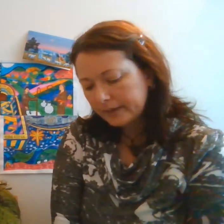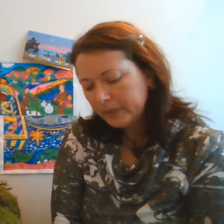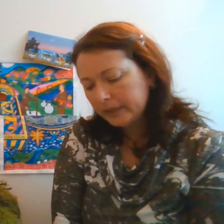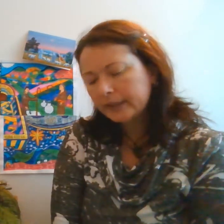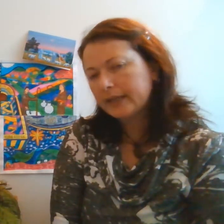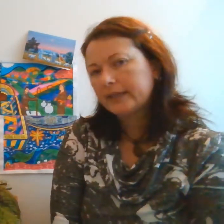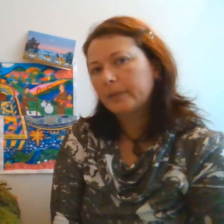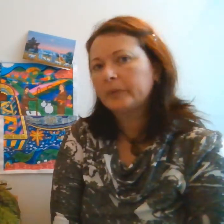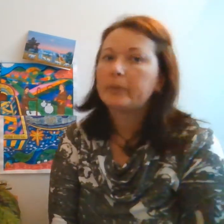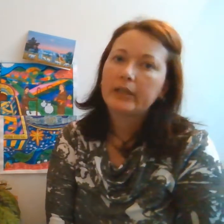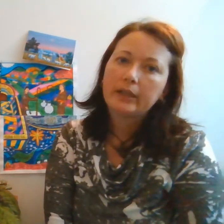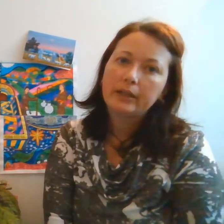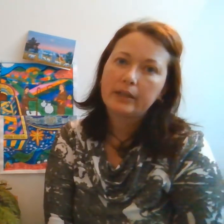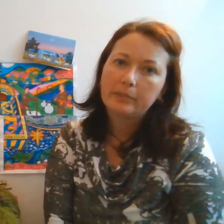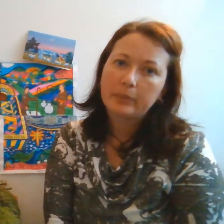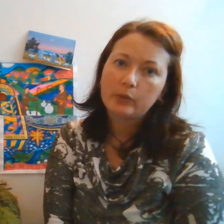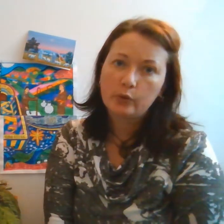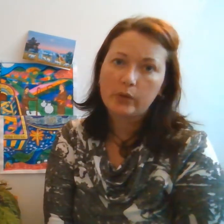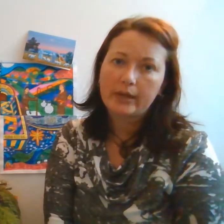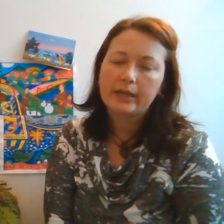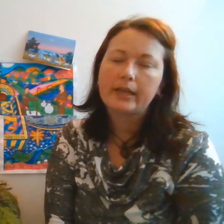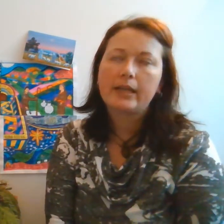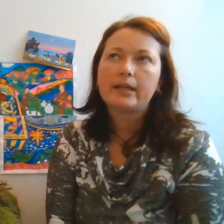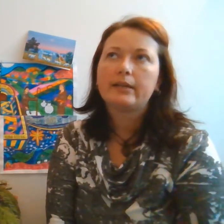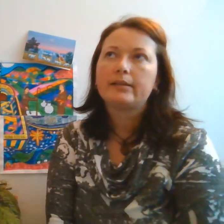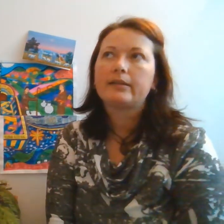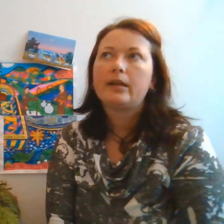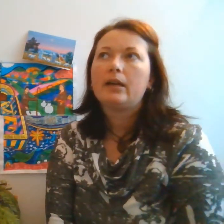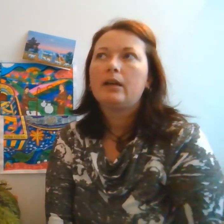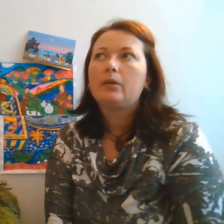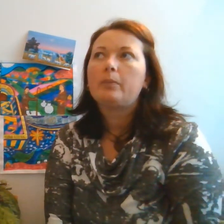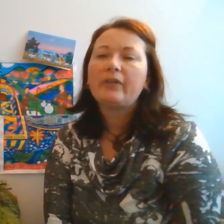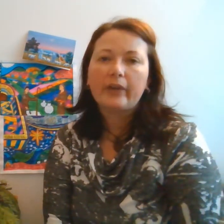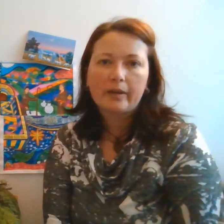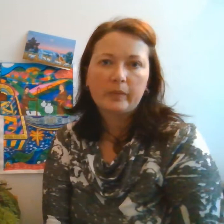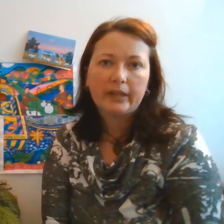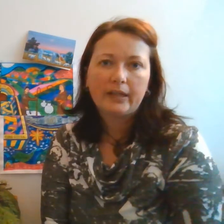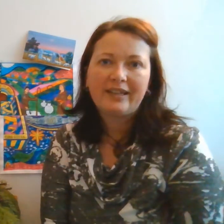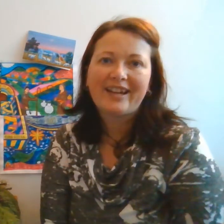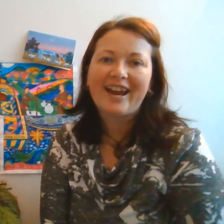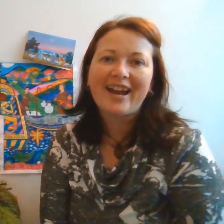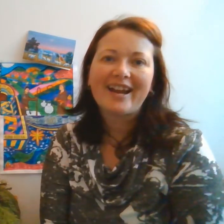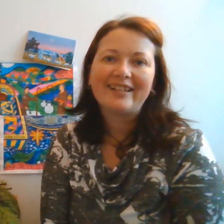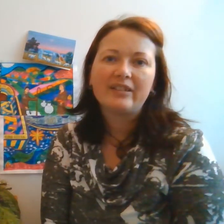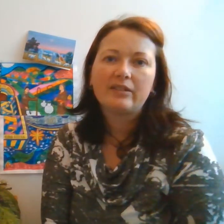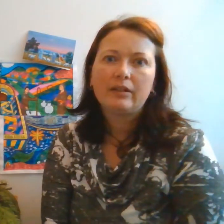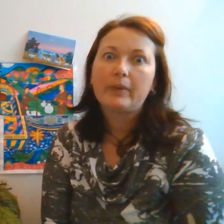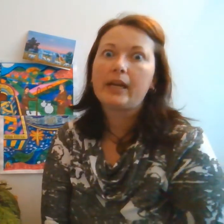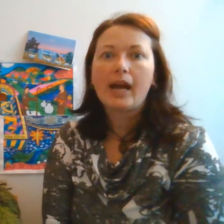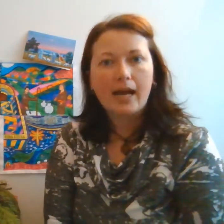Something that has helped me keep joy is my family and my